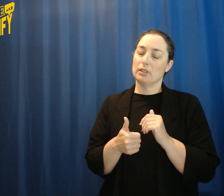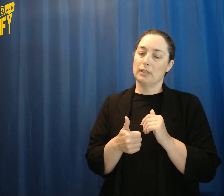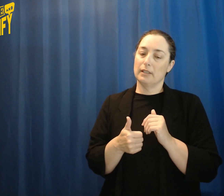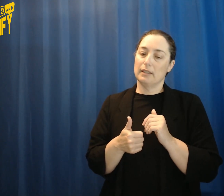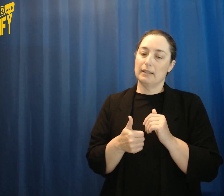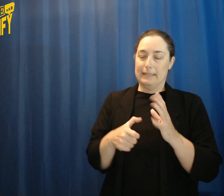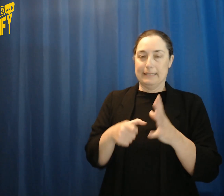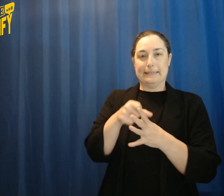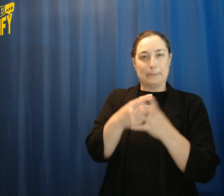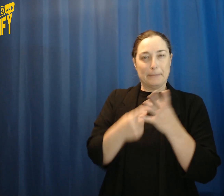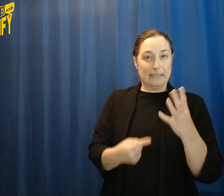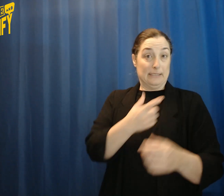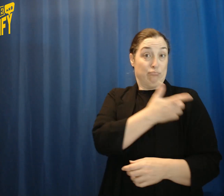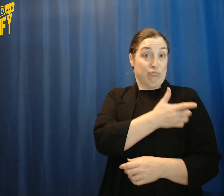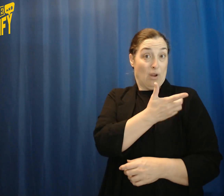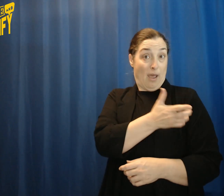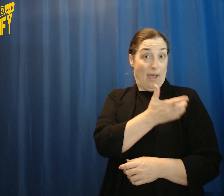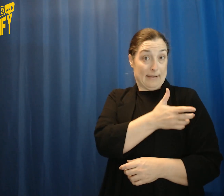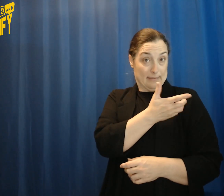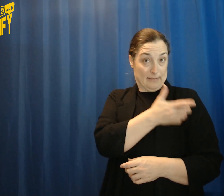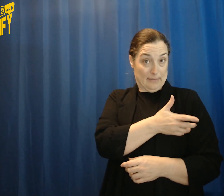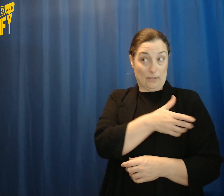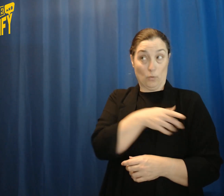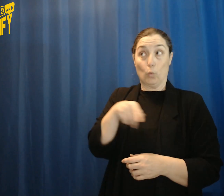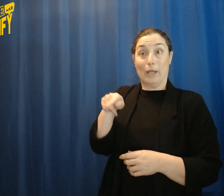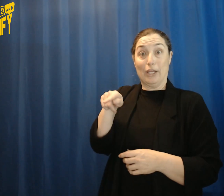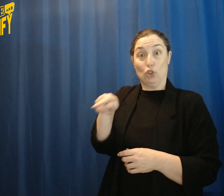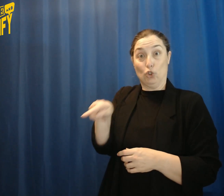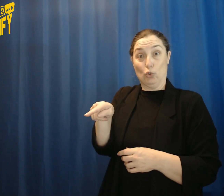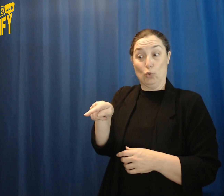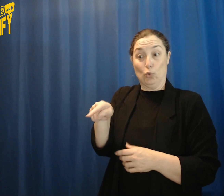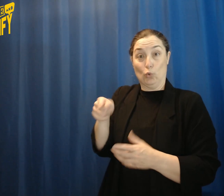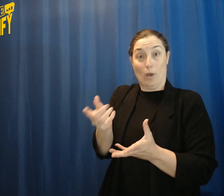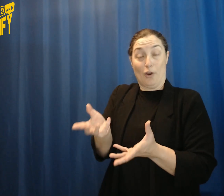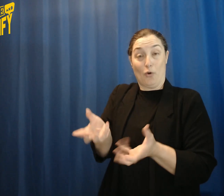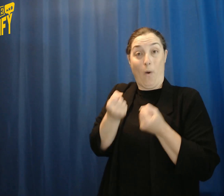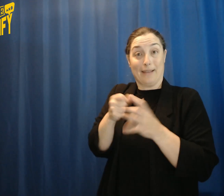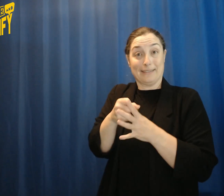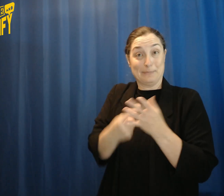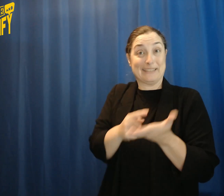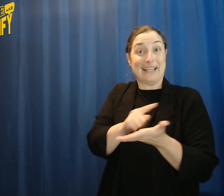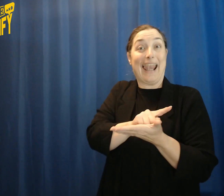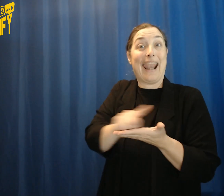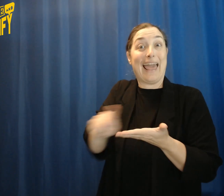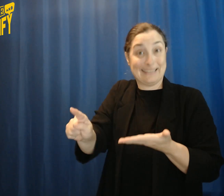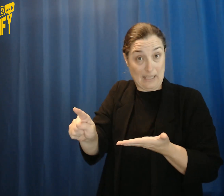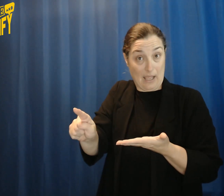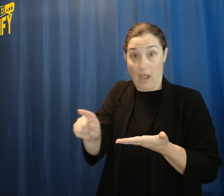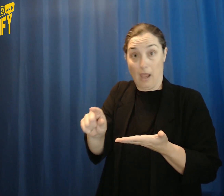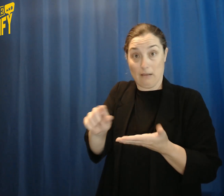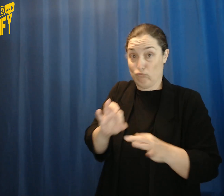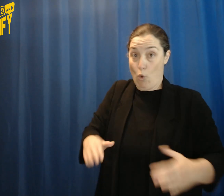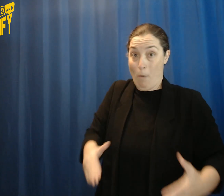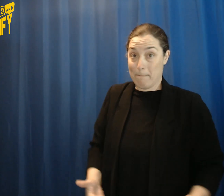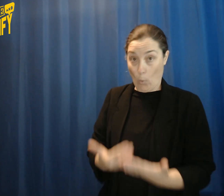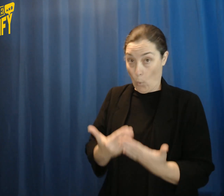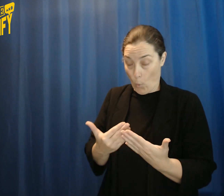disability pride when you've come to your disability later in life and how that sort of sits with